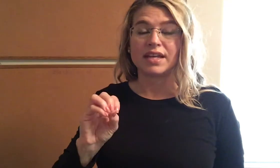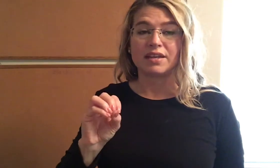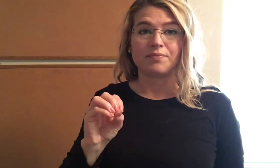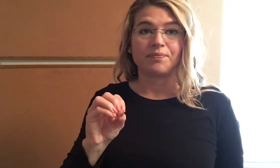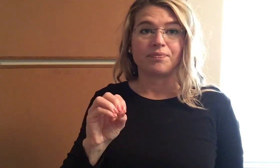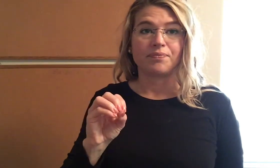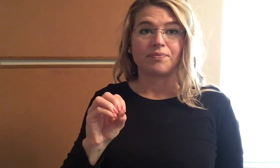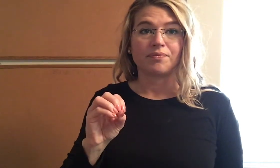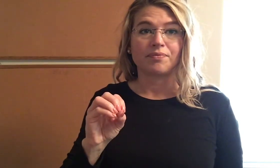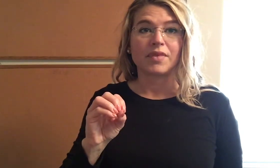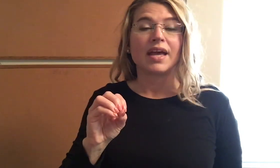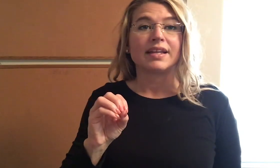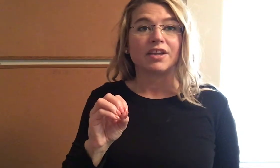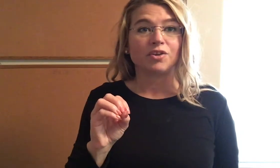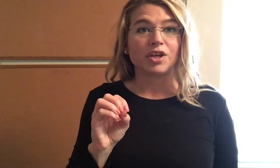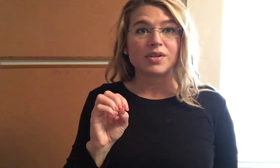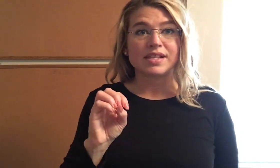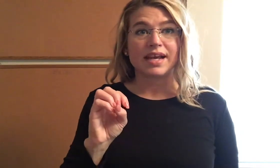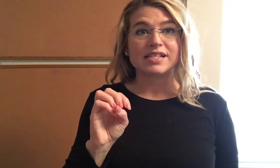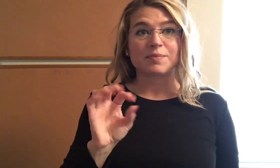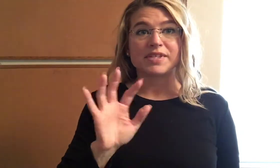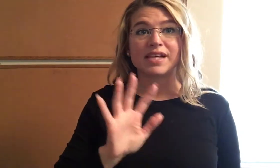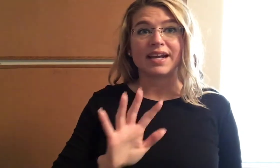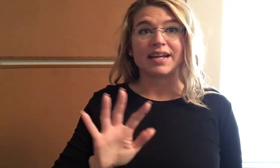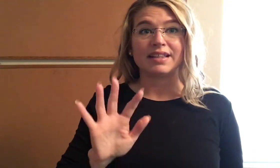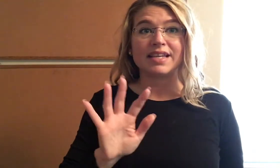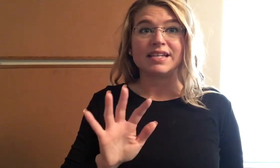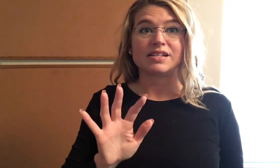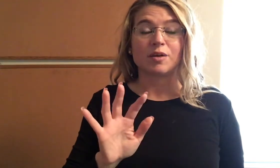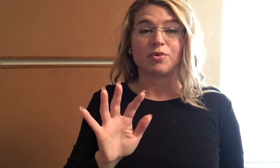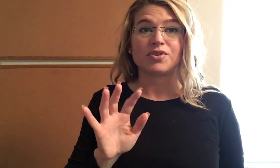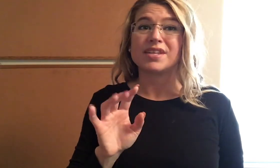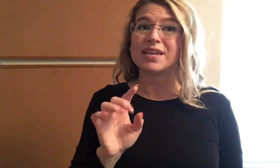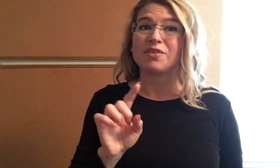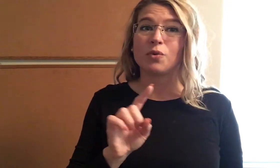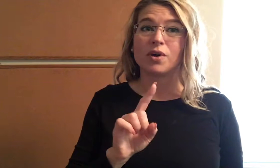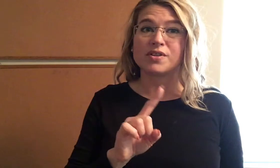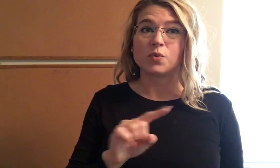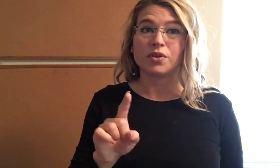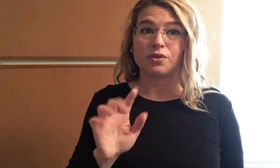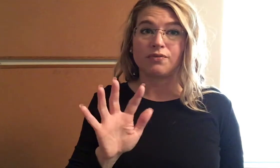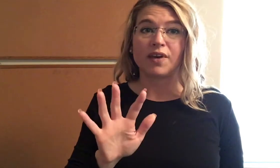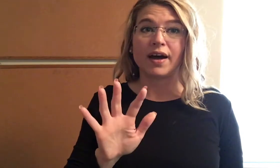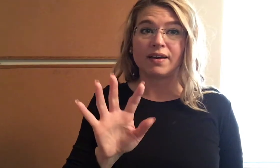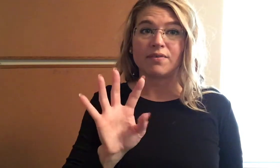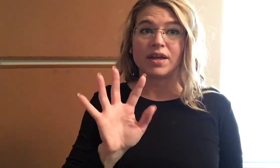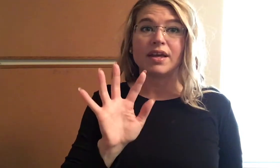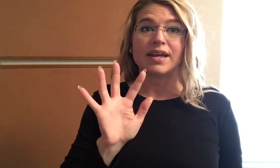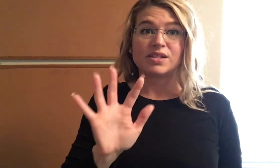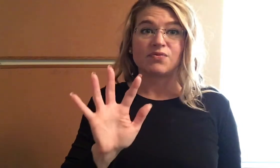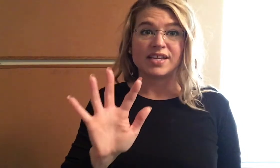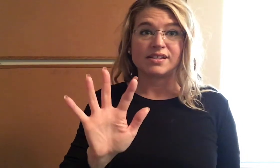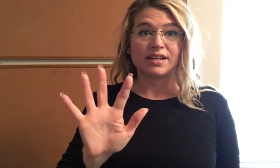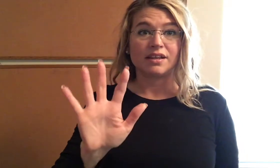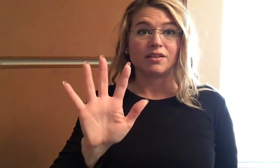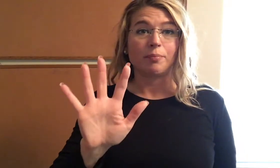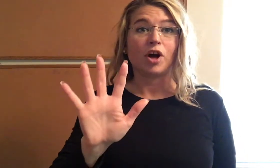70. Now you'll notice that as I'm signing these numbers, even the ones 1 through 5, the palm